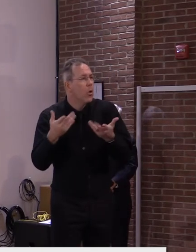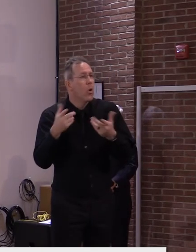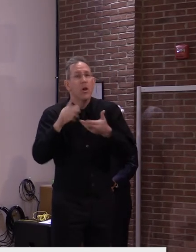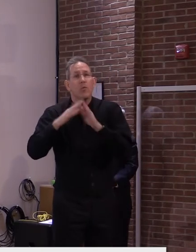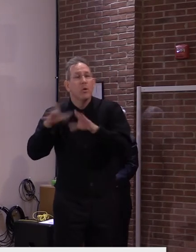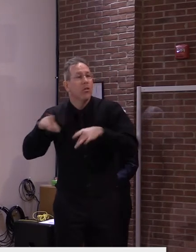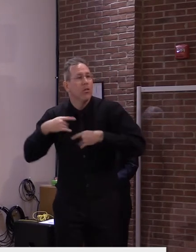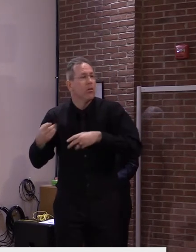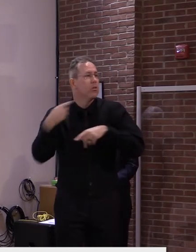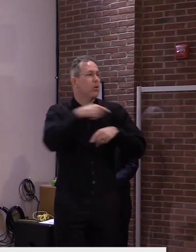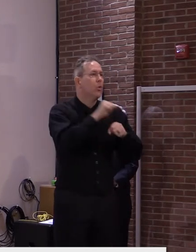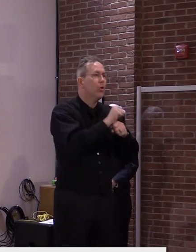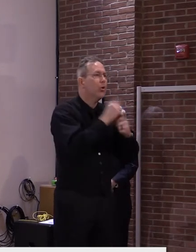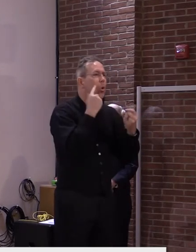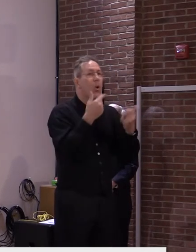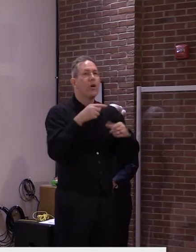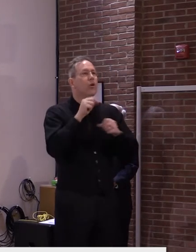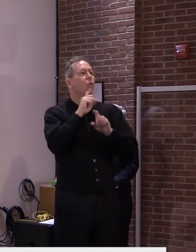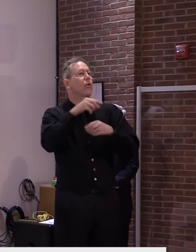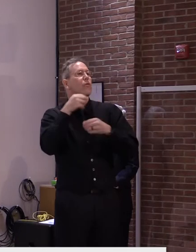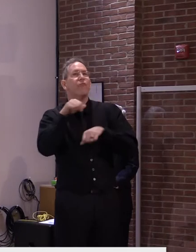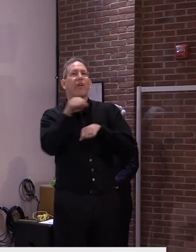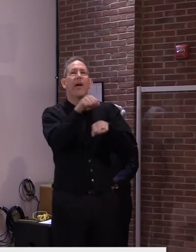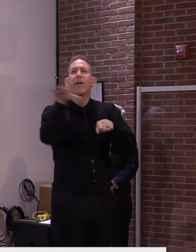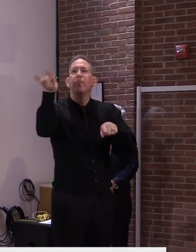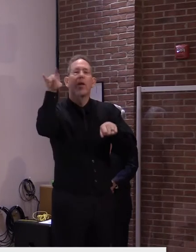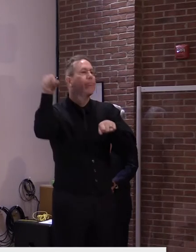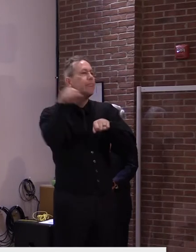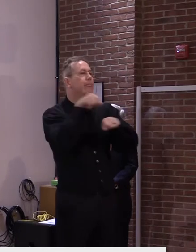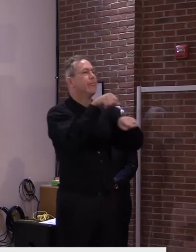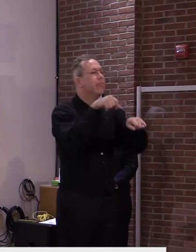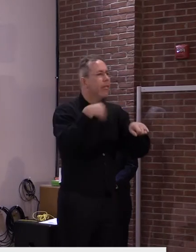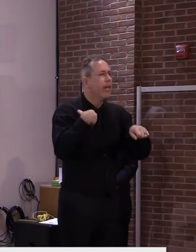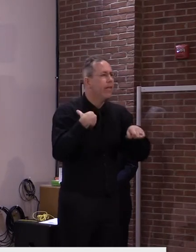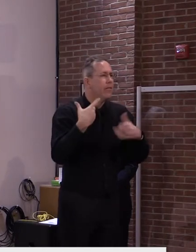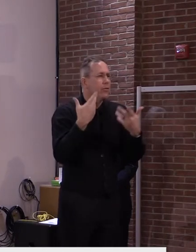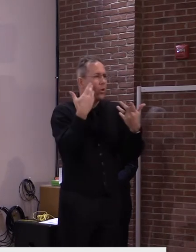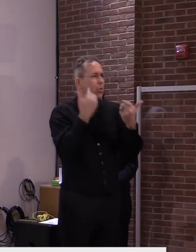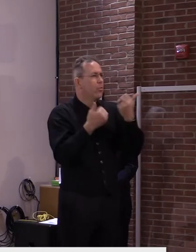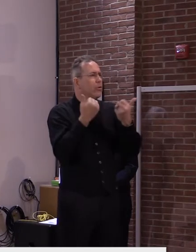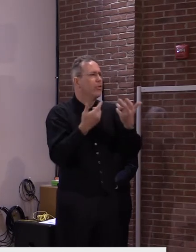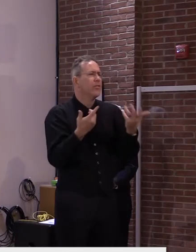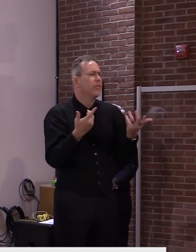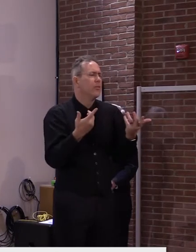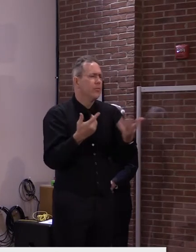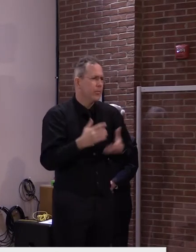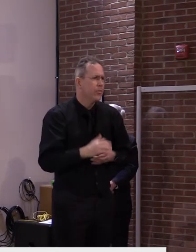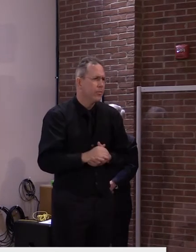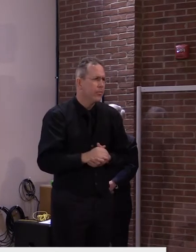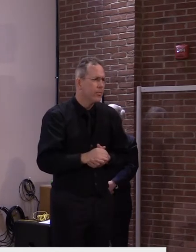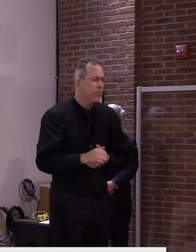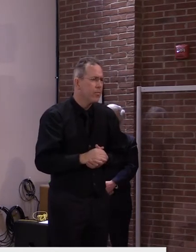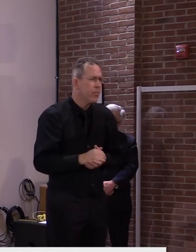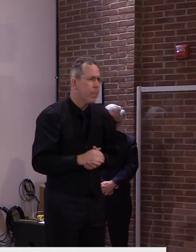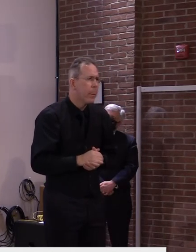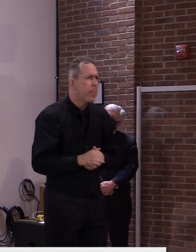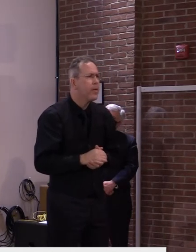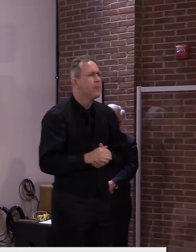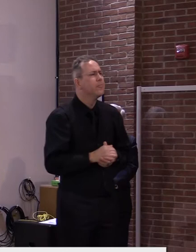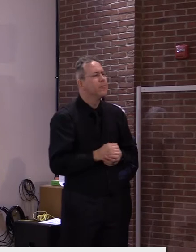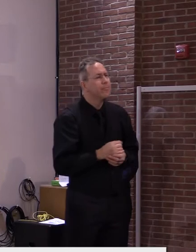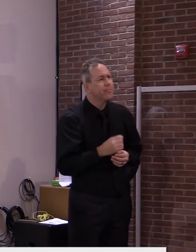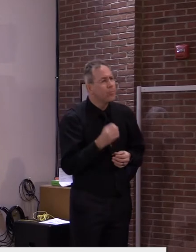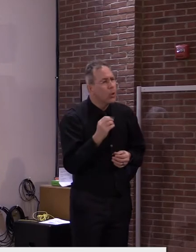probably shouldn't be biased by knowing if there was a case or wasn't a case. Likewise, God forbid you don't call the